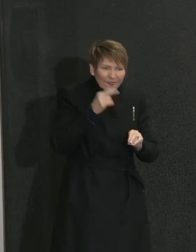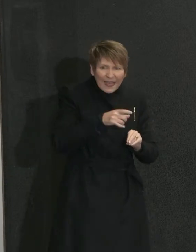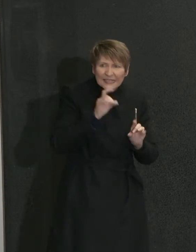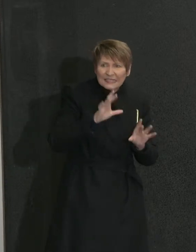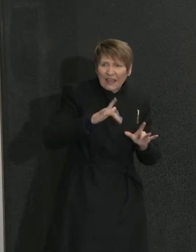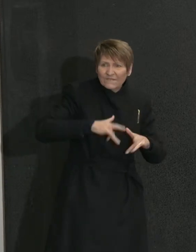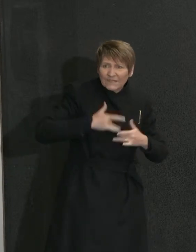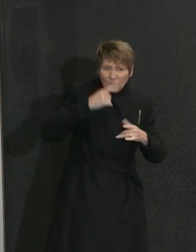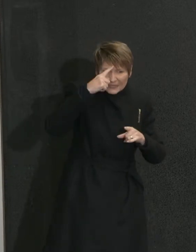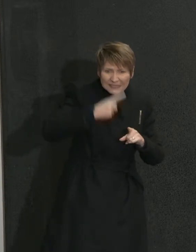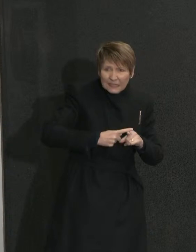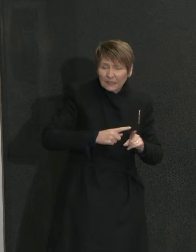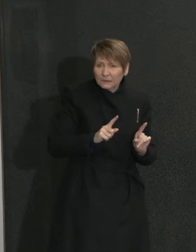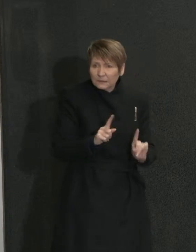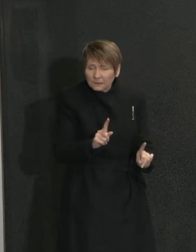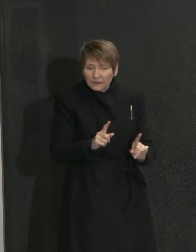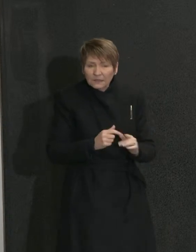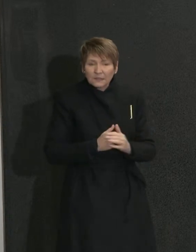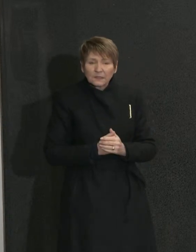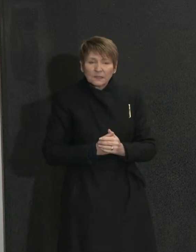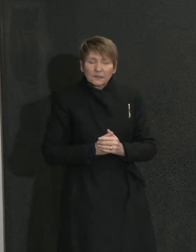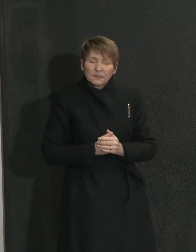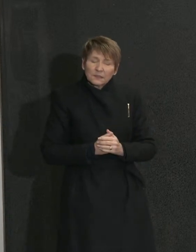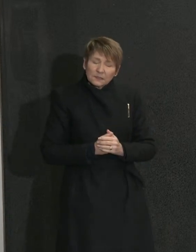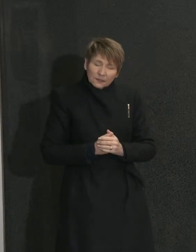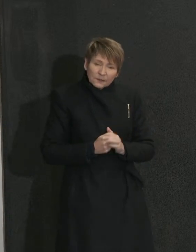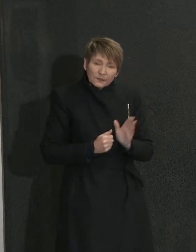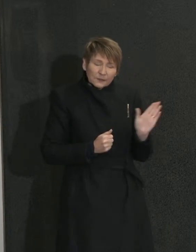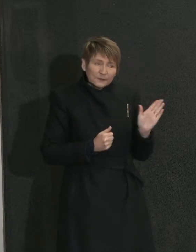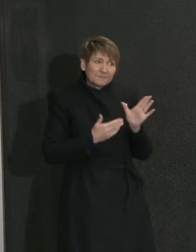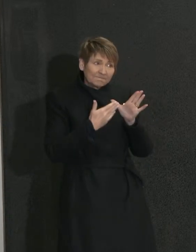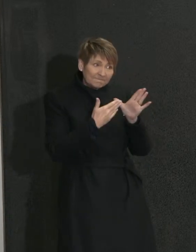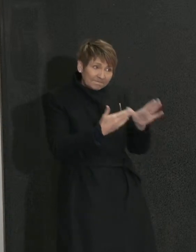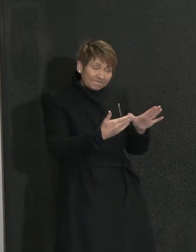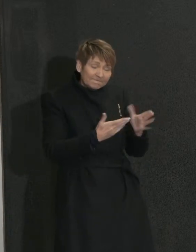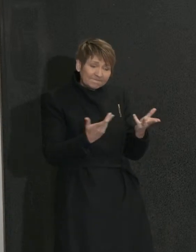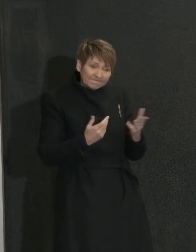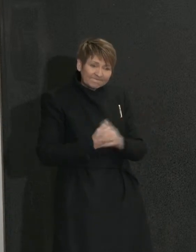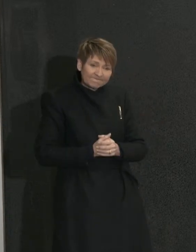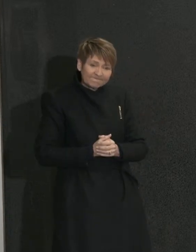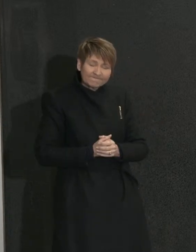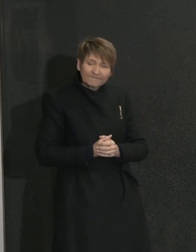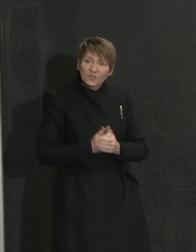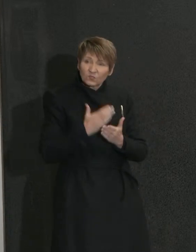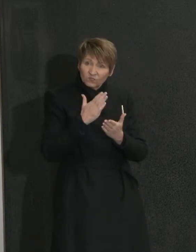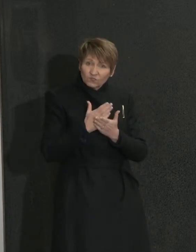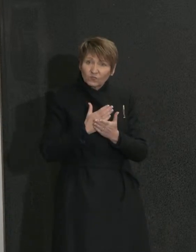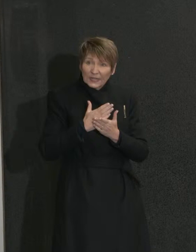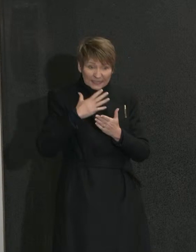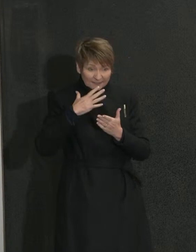Julia, that we would love dates to line up a lot more closely. We'd love genomic sequencing that took us to